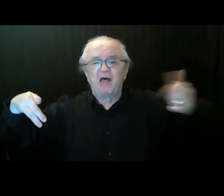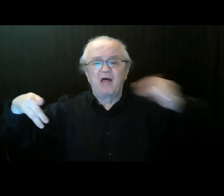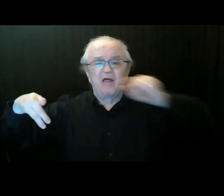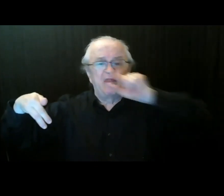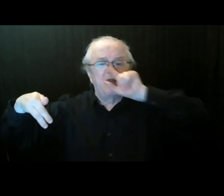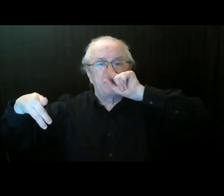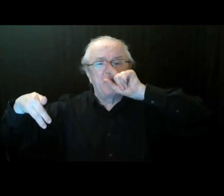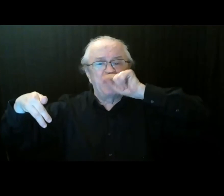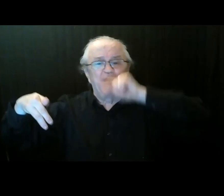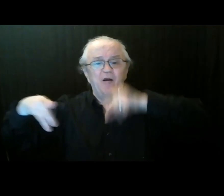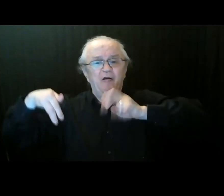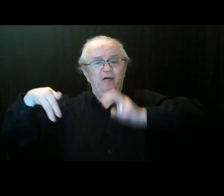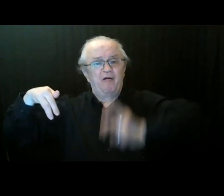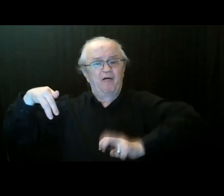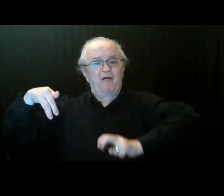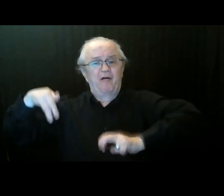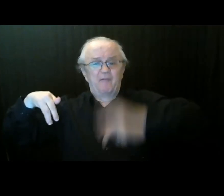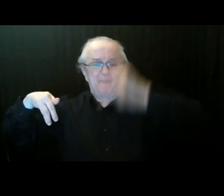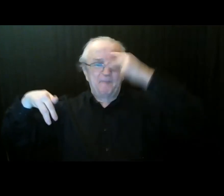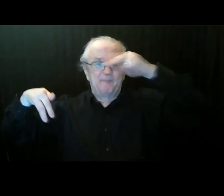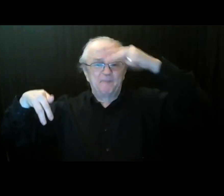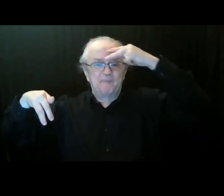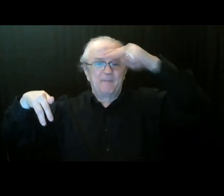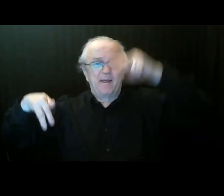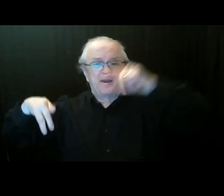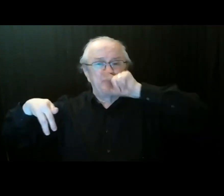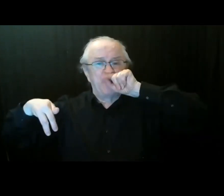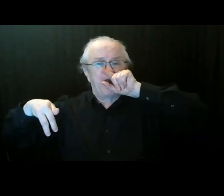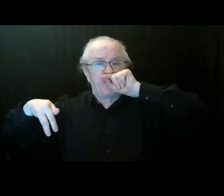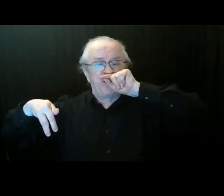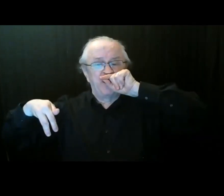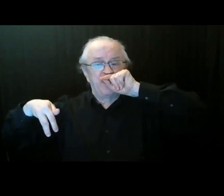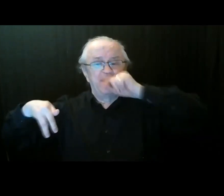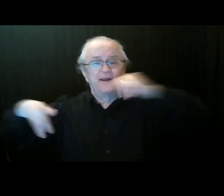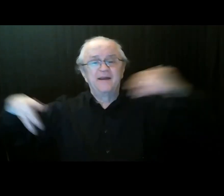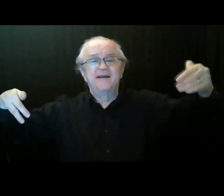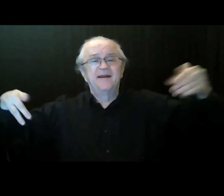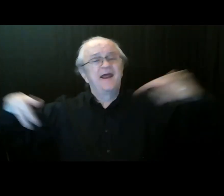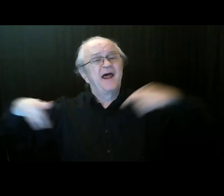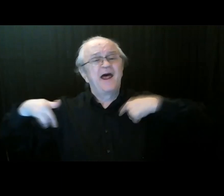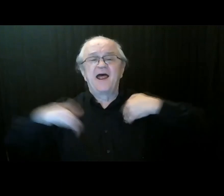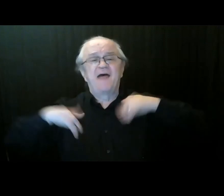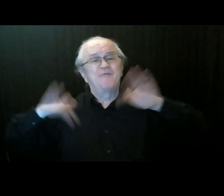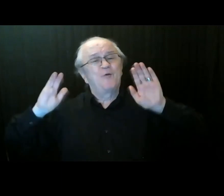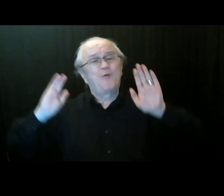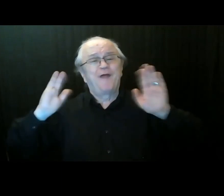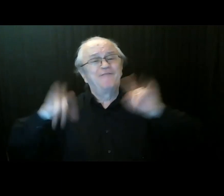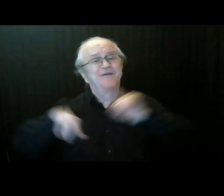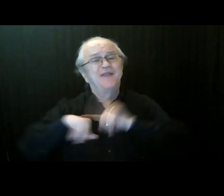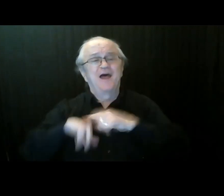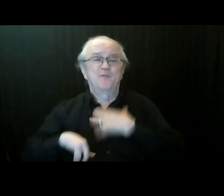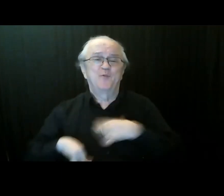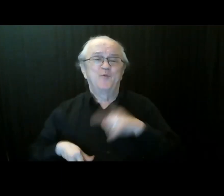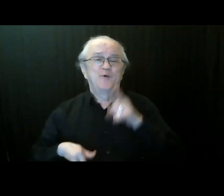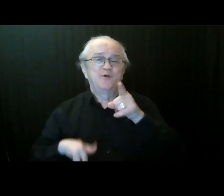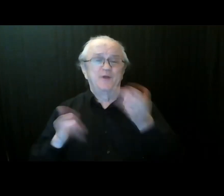in his lap sat a Mexican chickadee. And he said, having a wonderful time. Wish you were here. and it